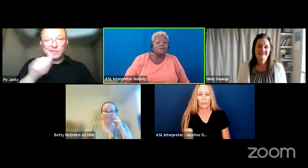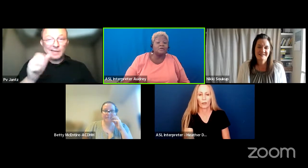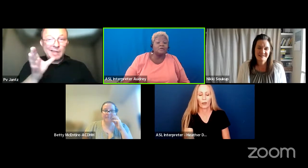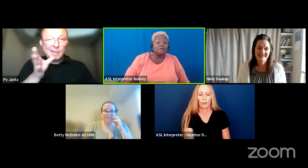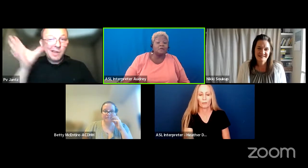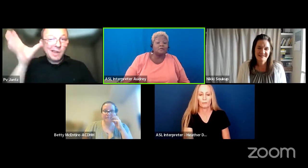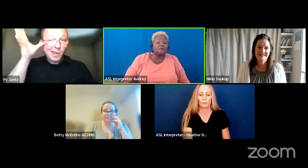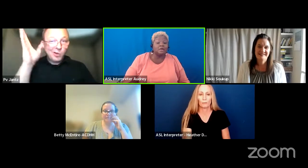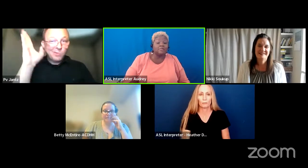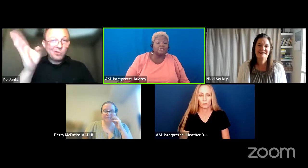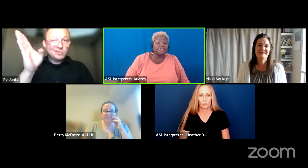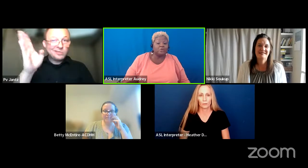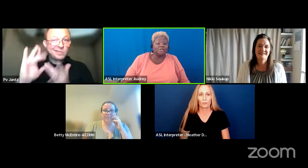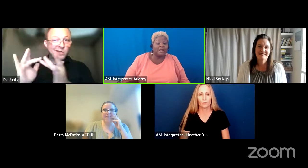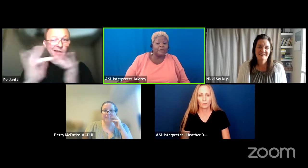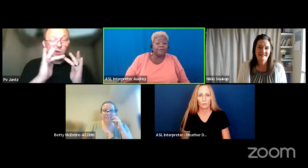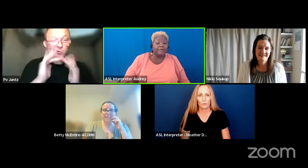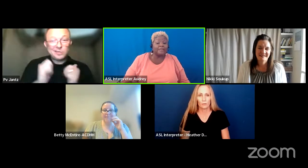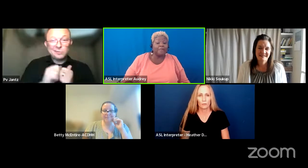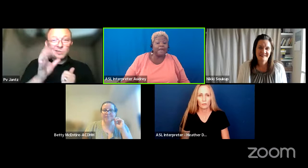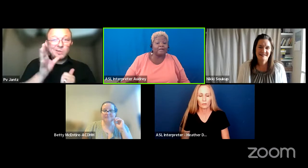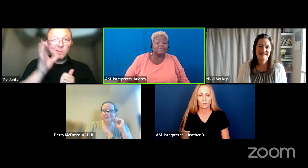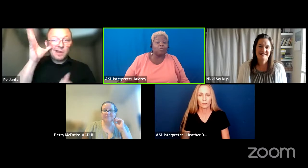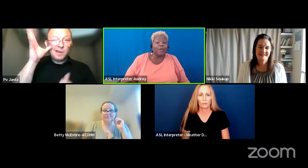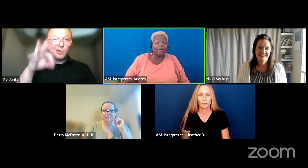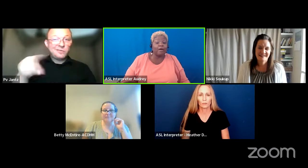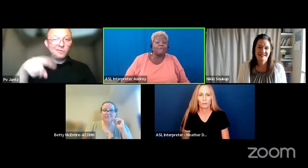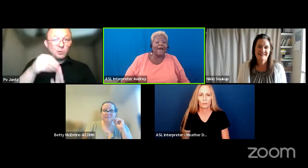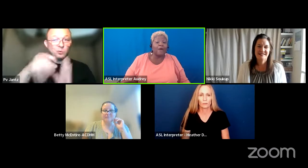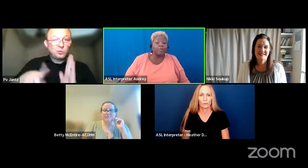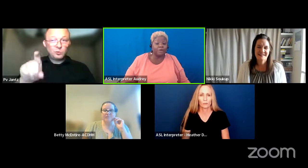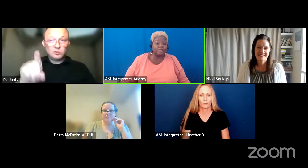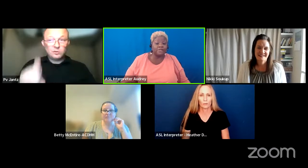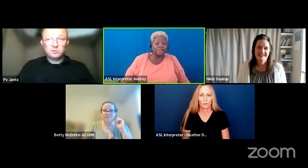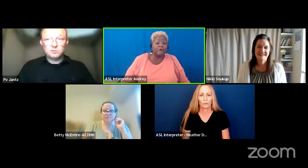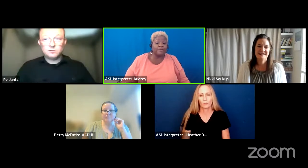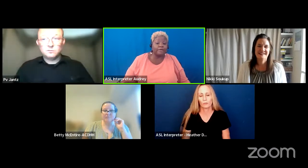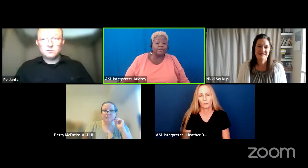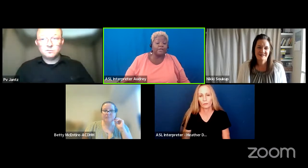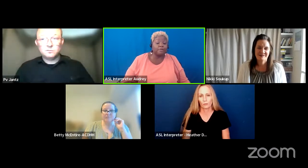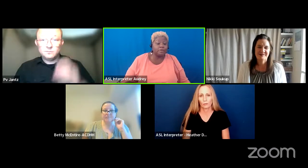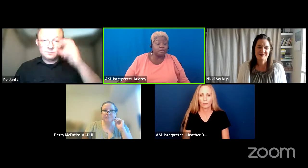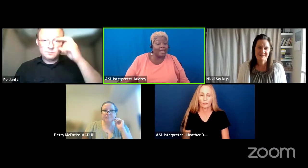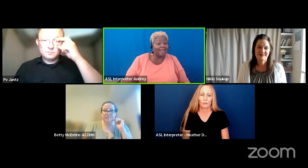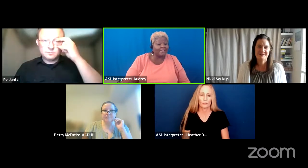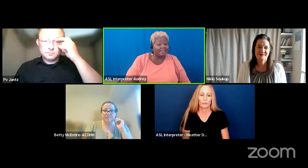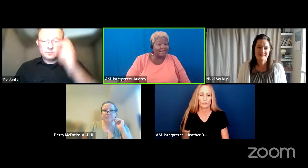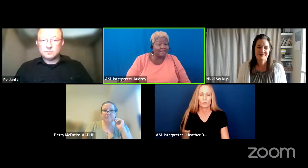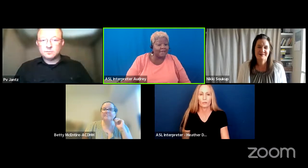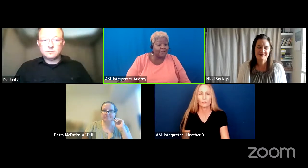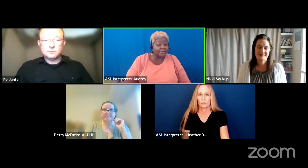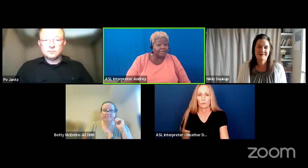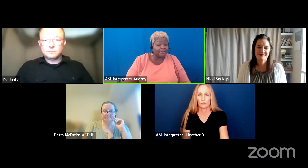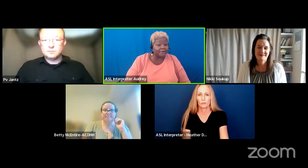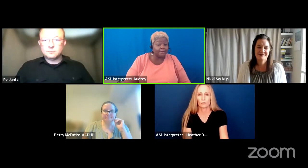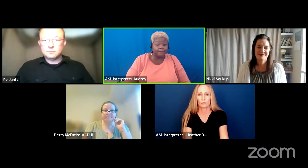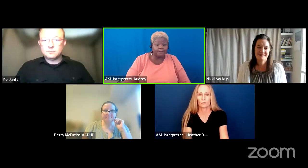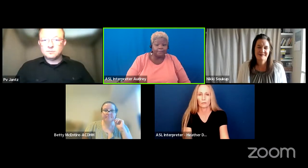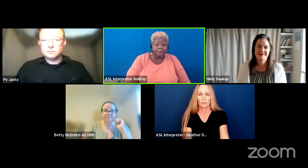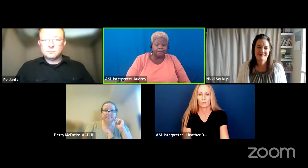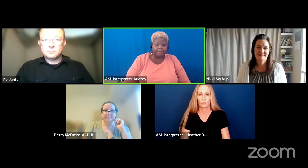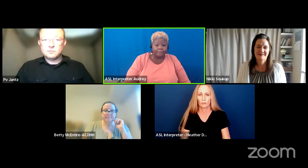the commission, what's out there, make the parents aware of outreach that's out there in the community. Do we have anything like that currently